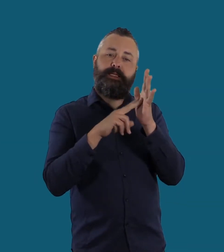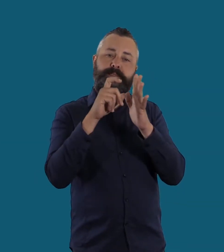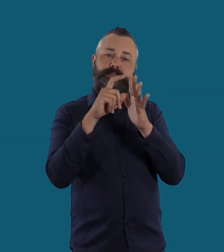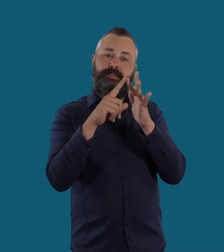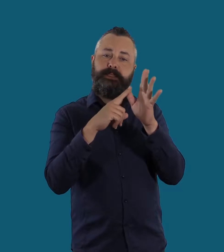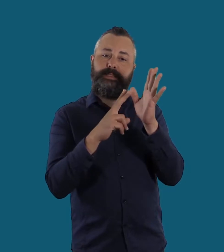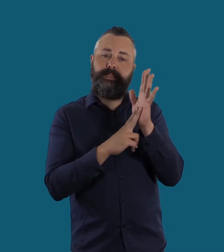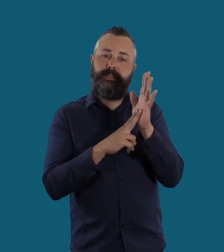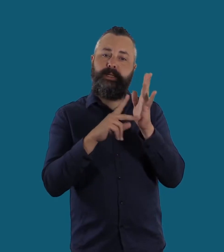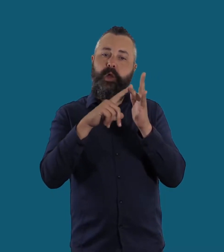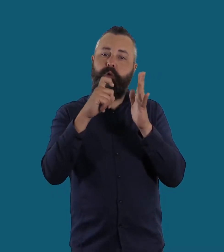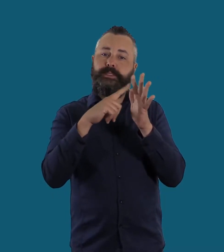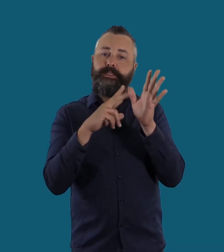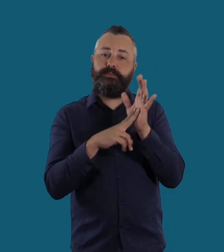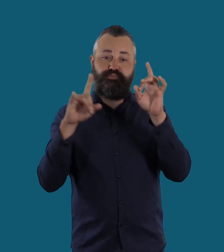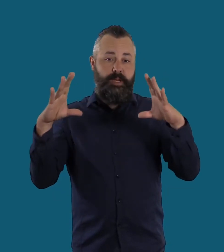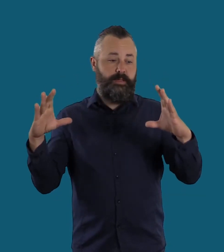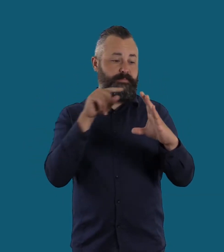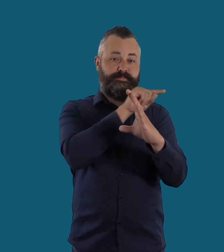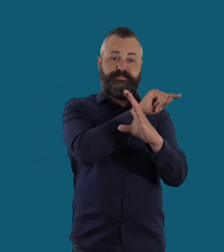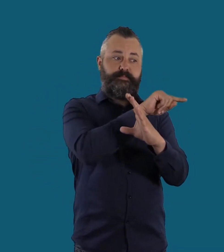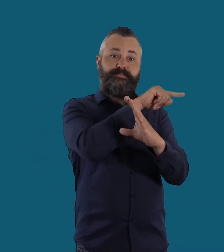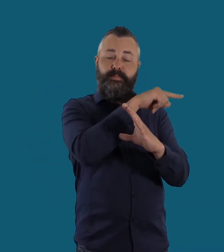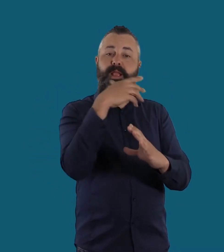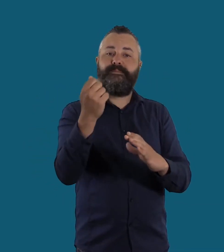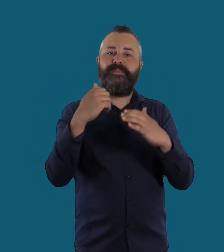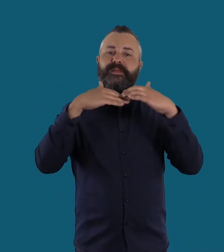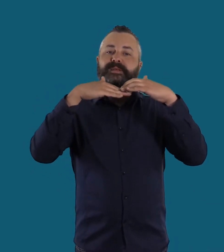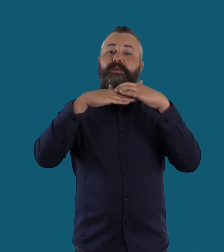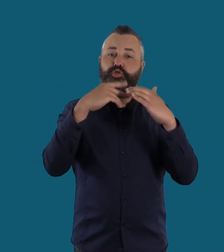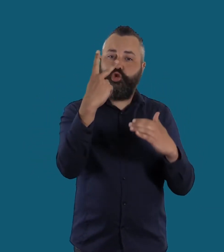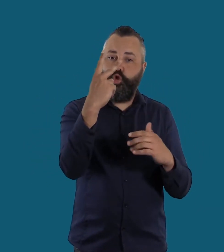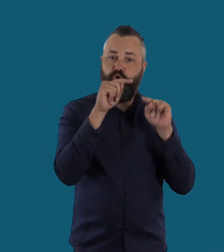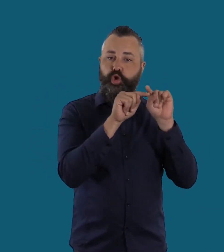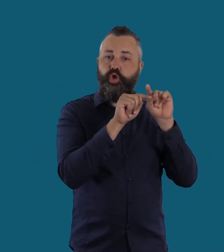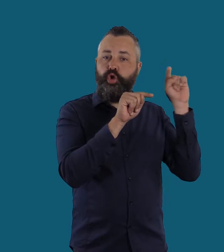There are two major subduction zones in the Indian Ocean that can also generate tsunami.